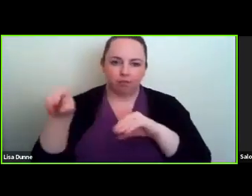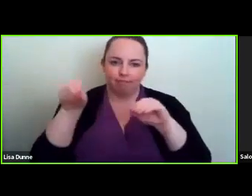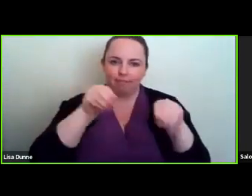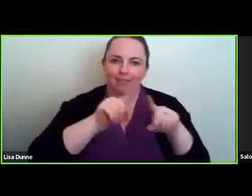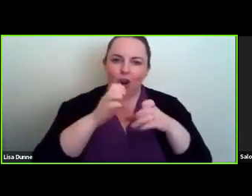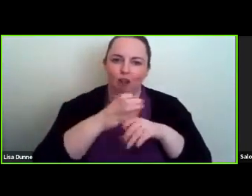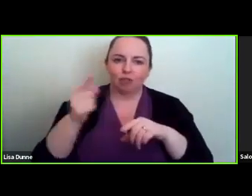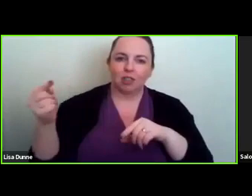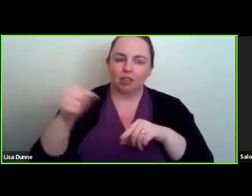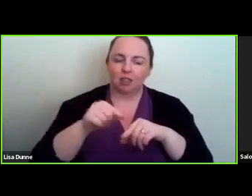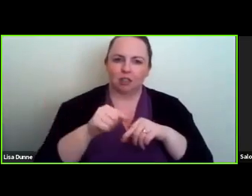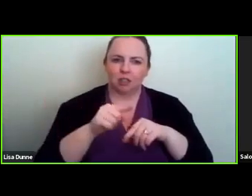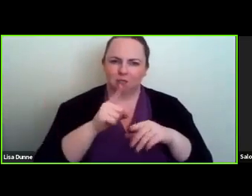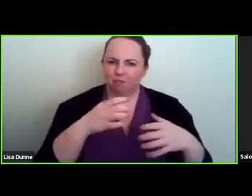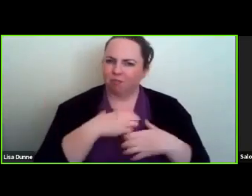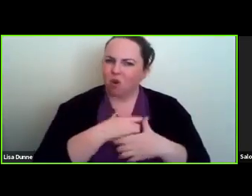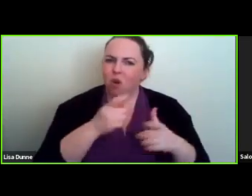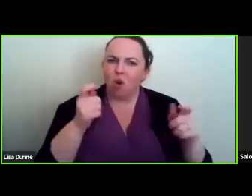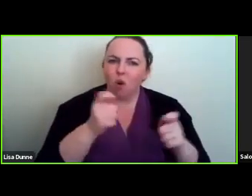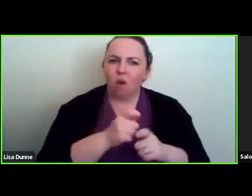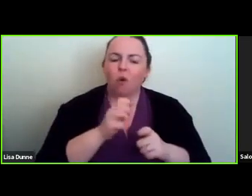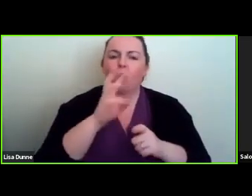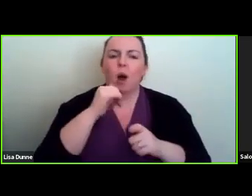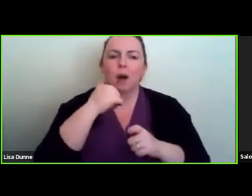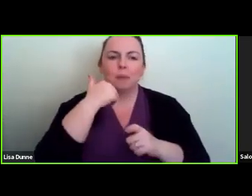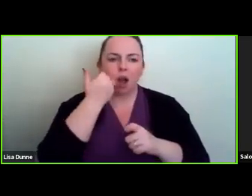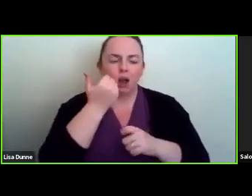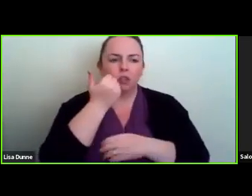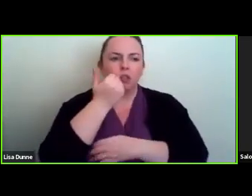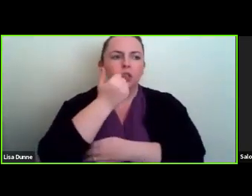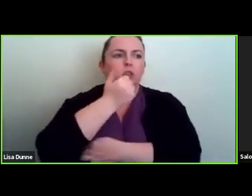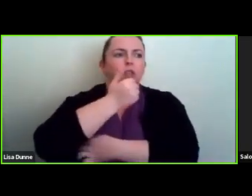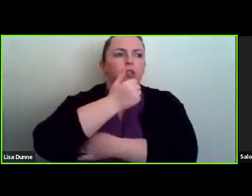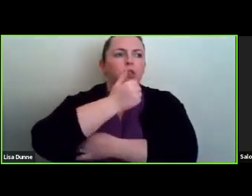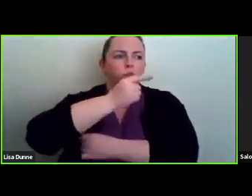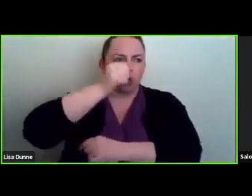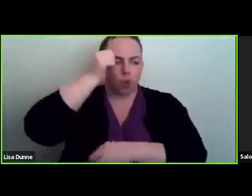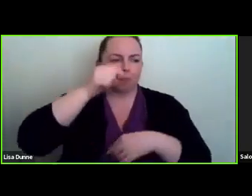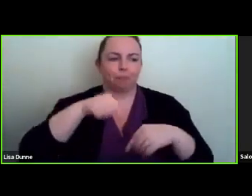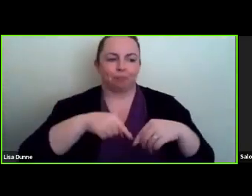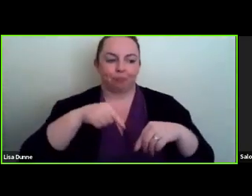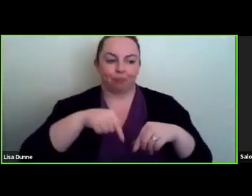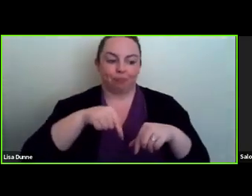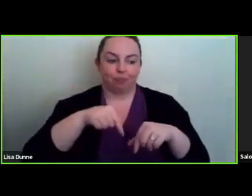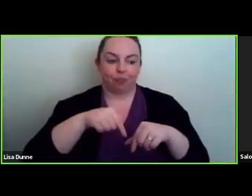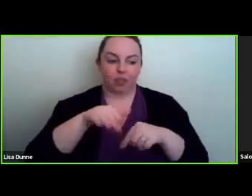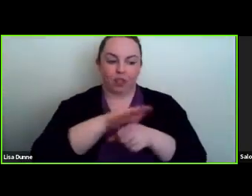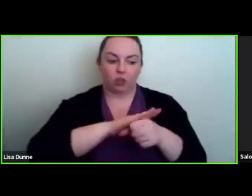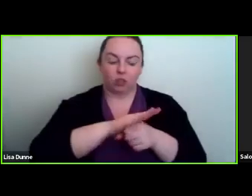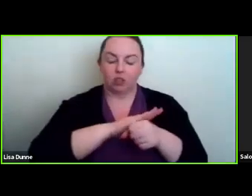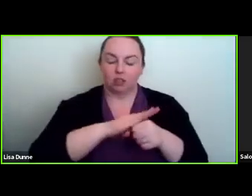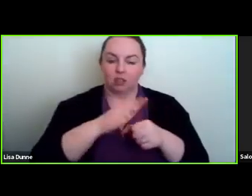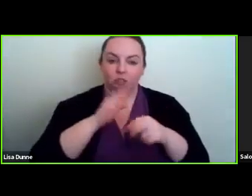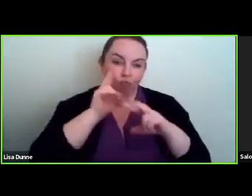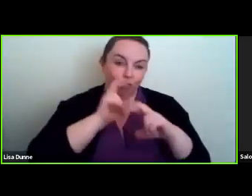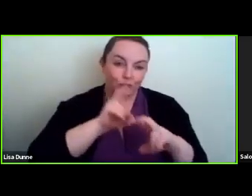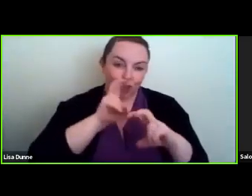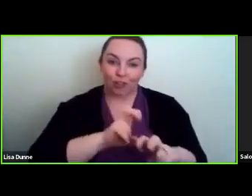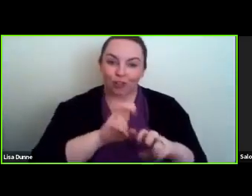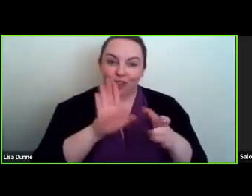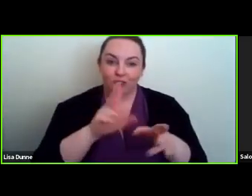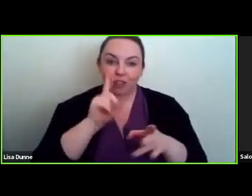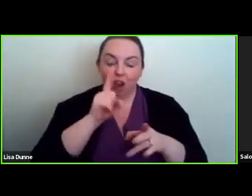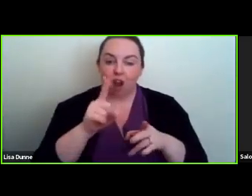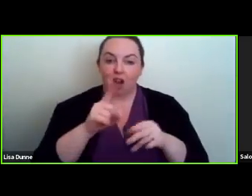has been very horrifying based on the fact that it's actually very well documented in researches that has been carried out